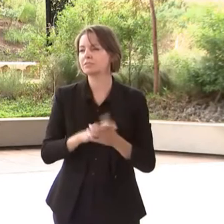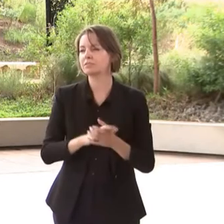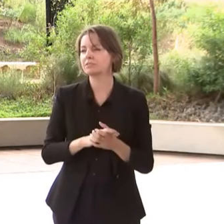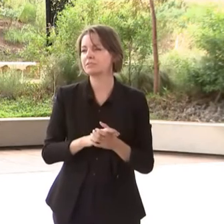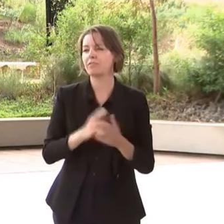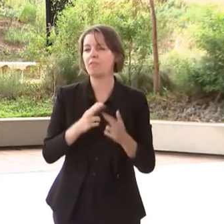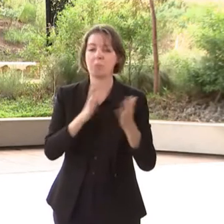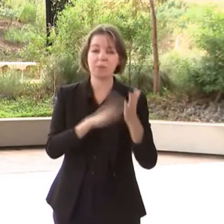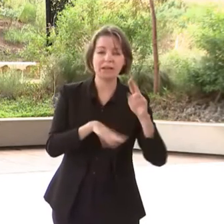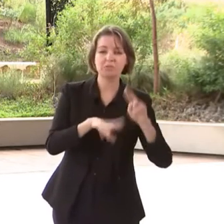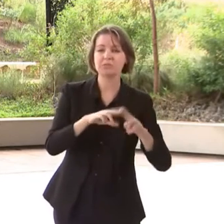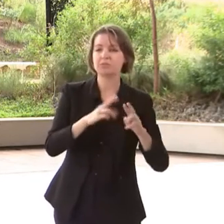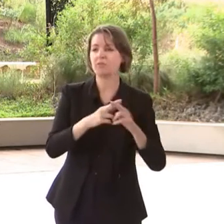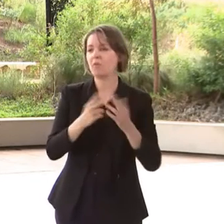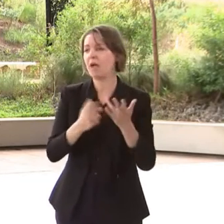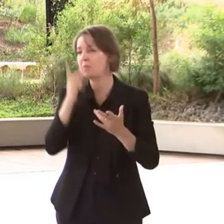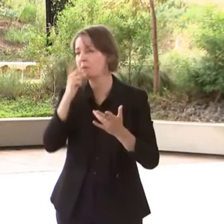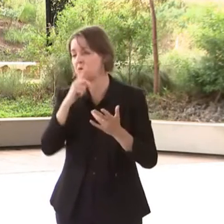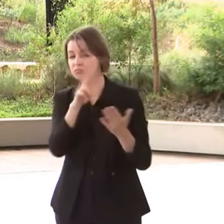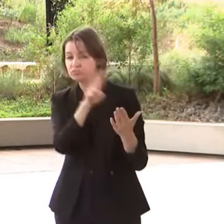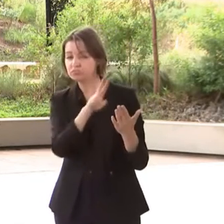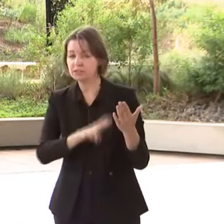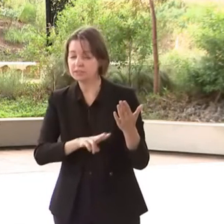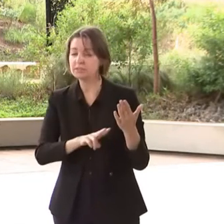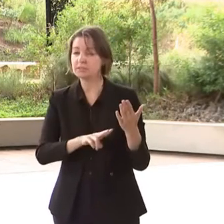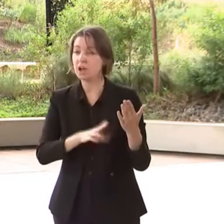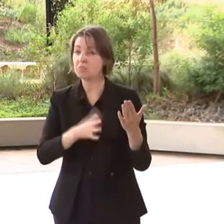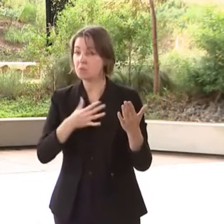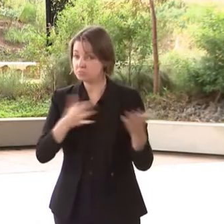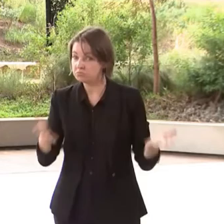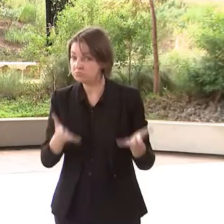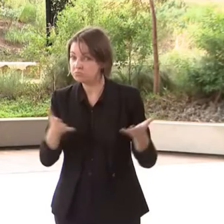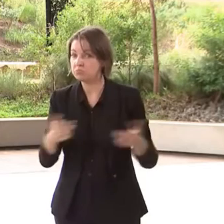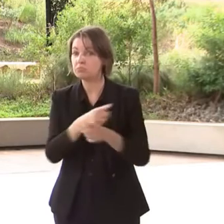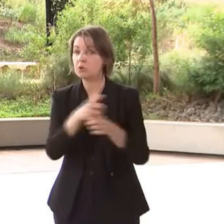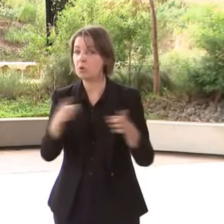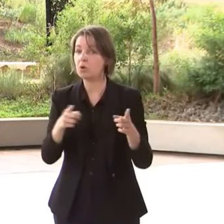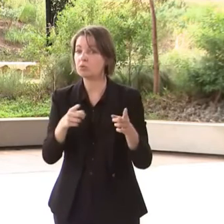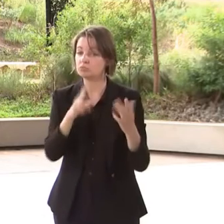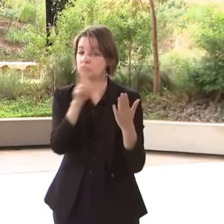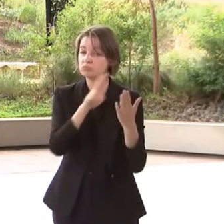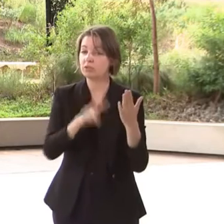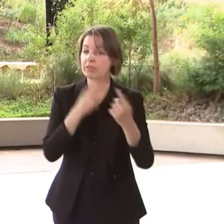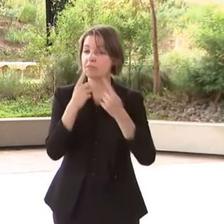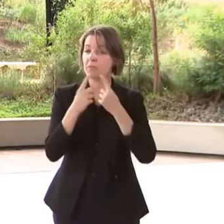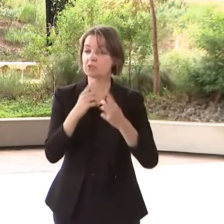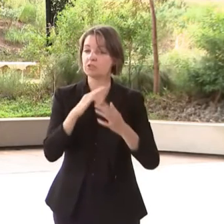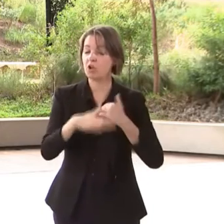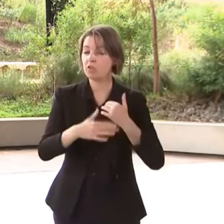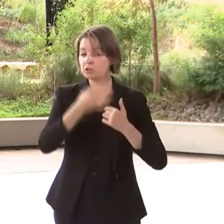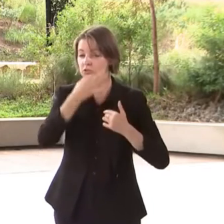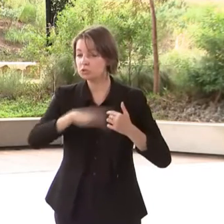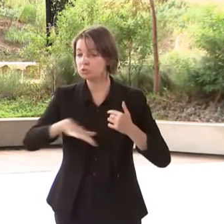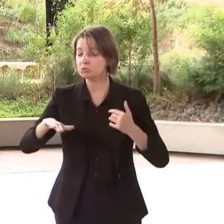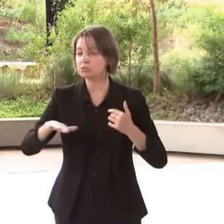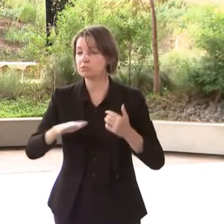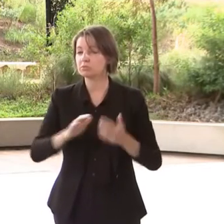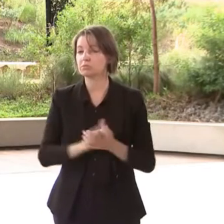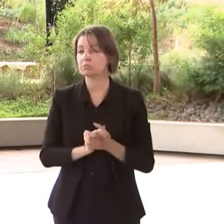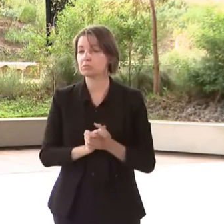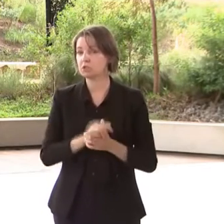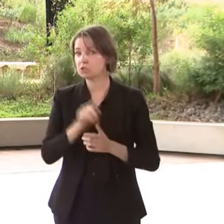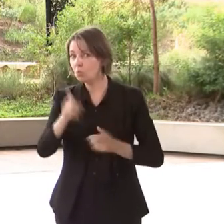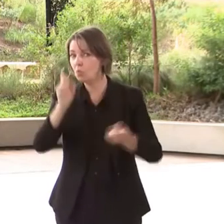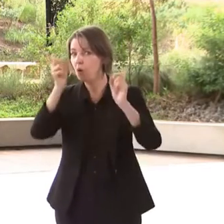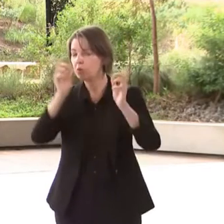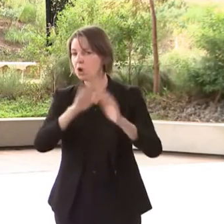parent-facing information, and I would urge parents to actually read that fact sheet and seek that information out, particularly with the return to school,